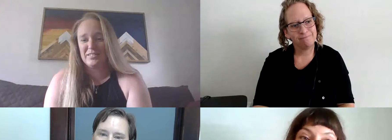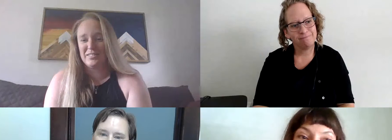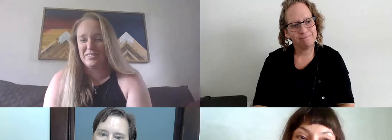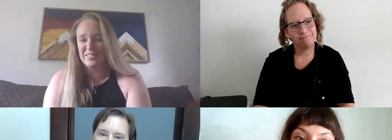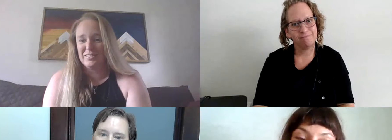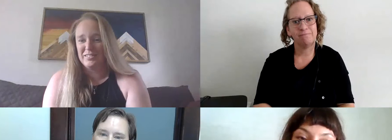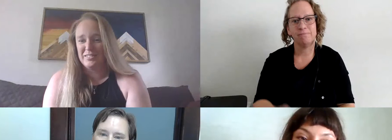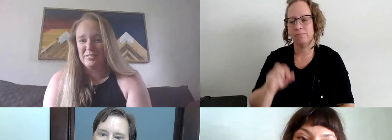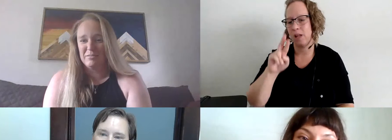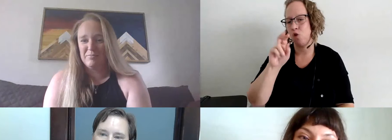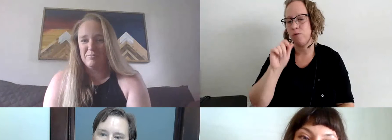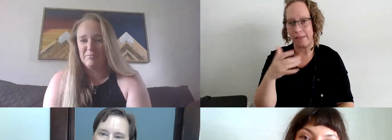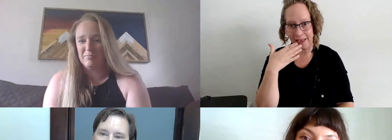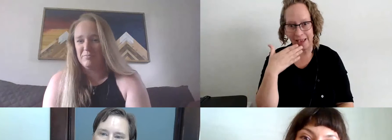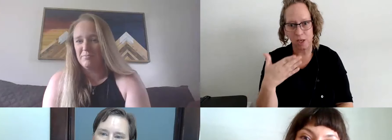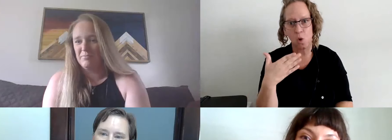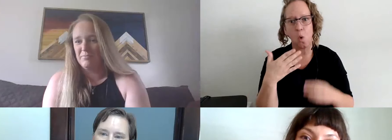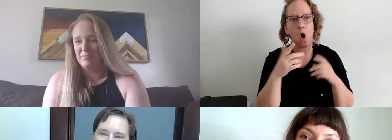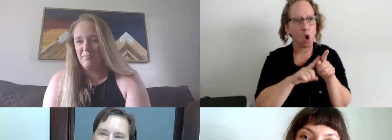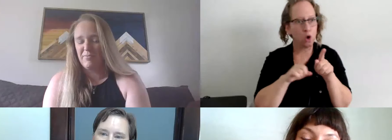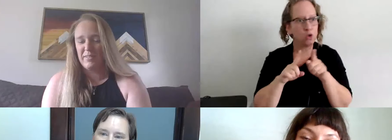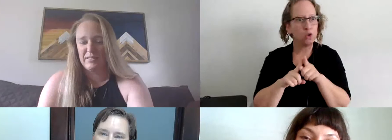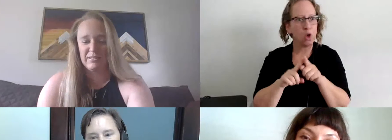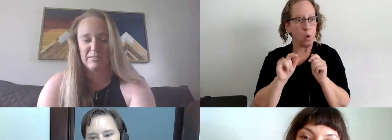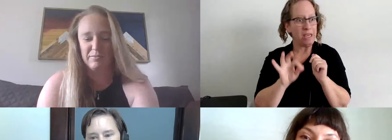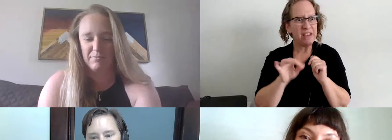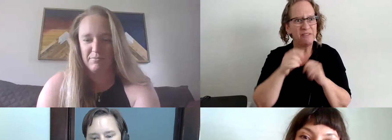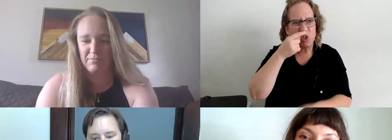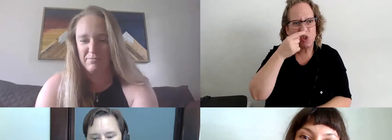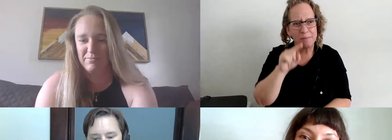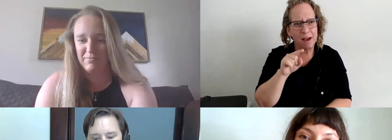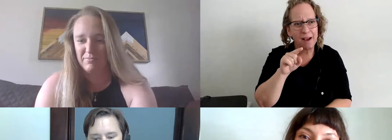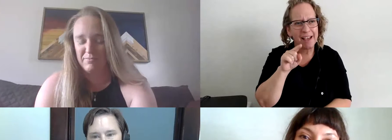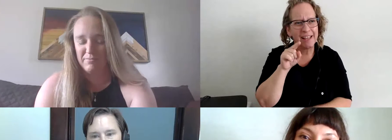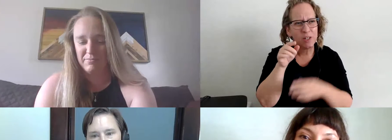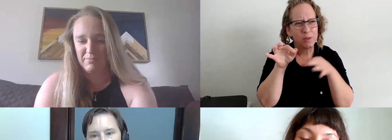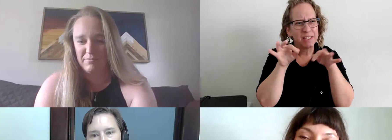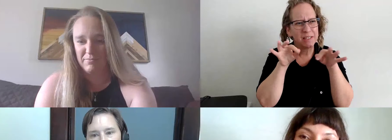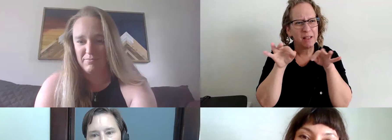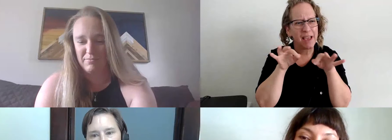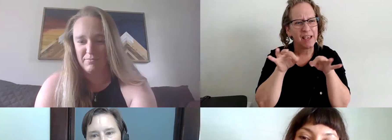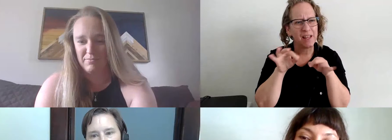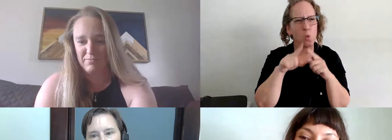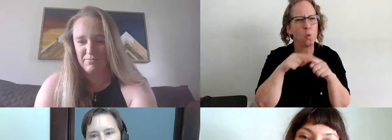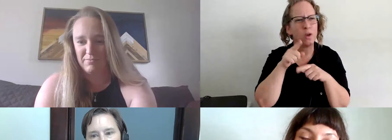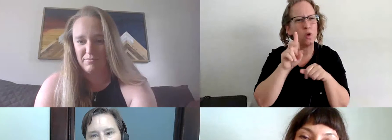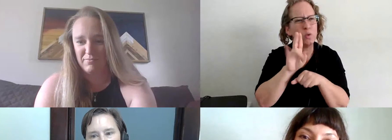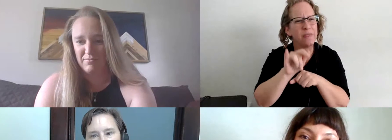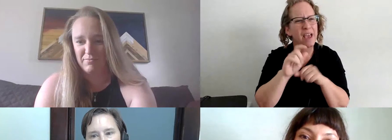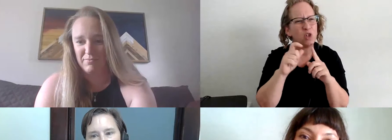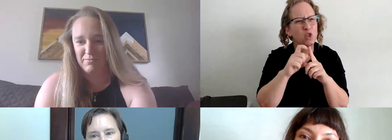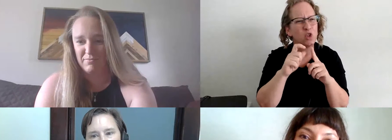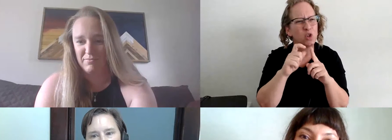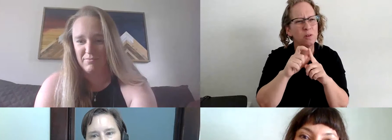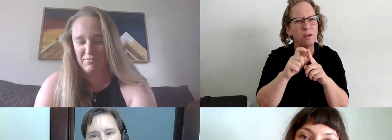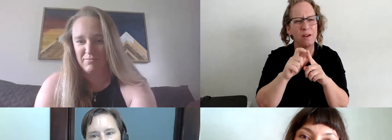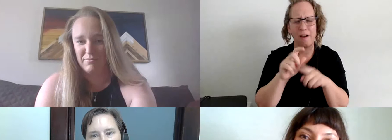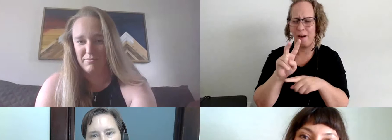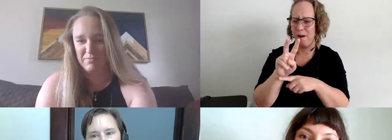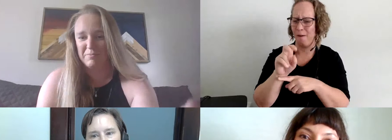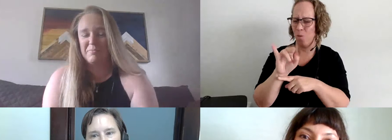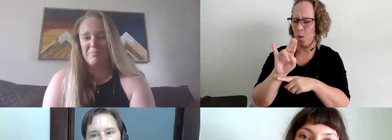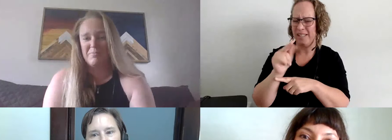Great, thank you. I'd also, if you wouldn't mind explaining when you use that term voicing for